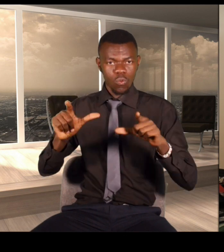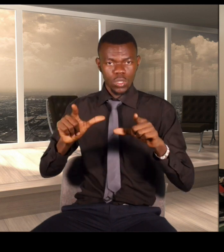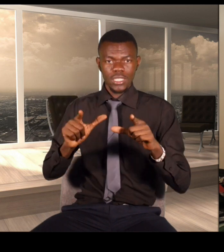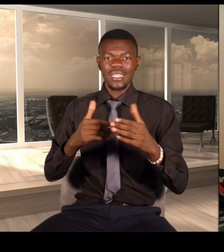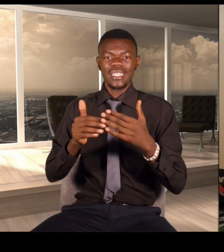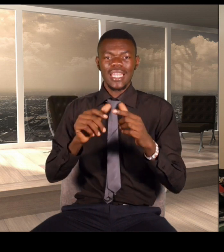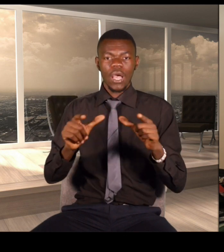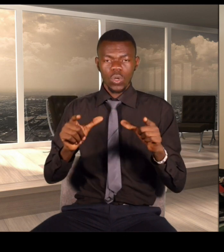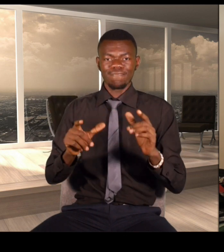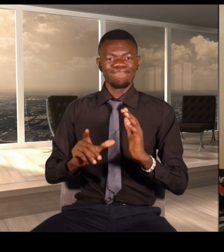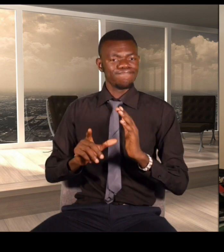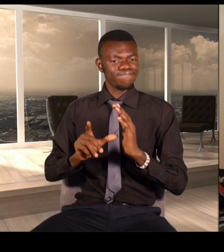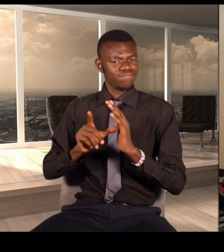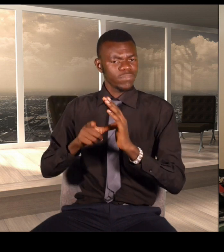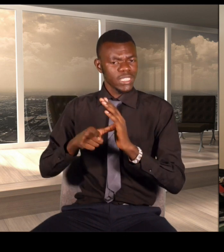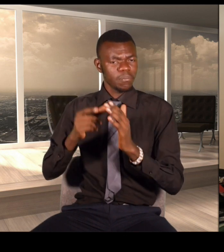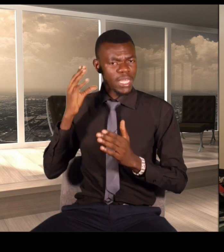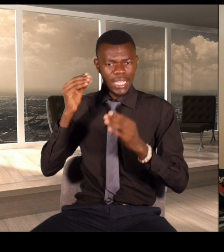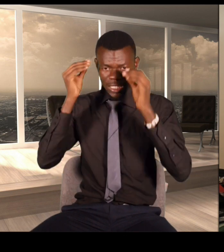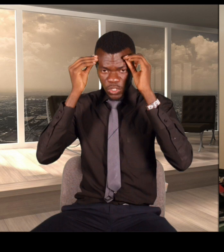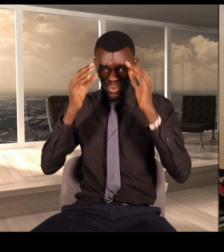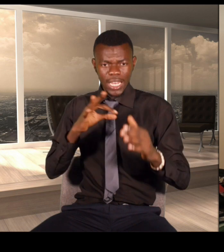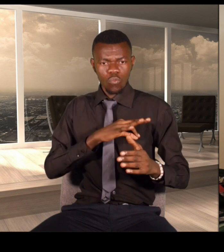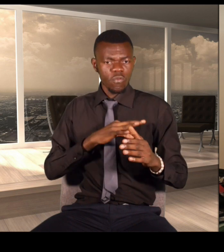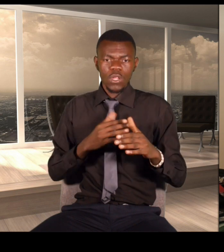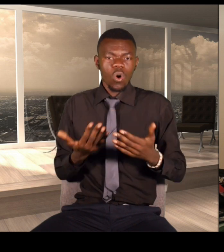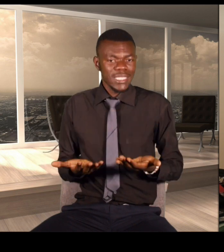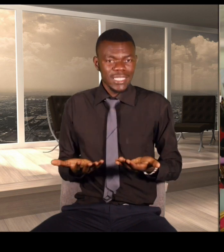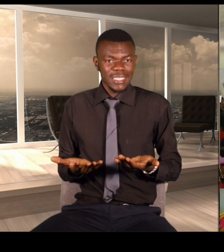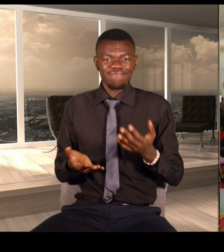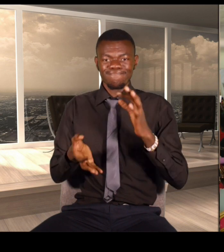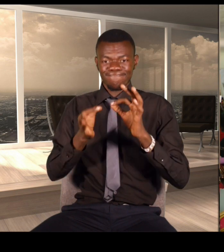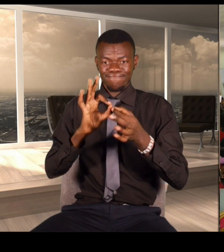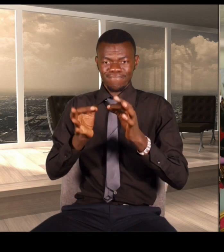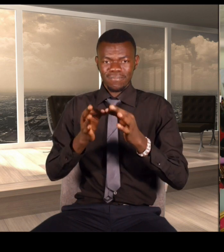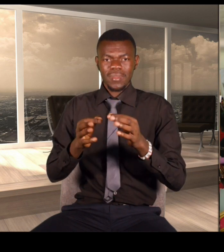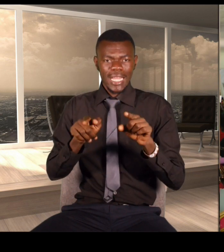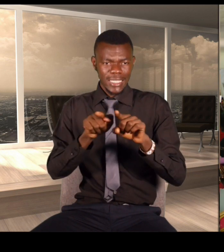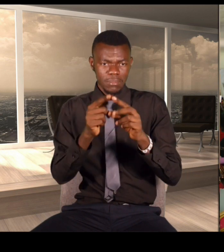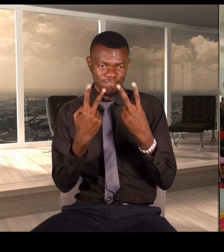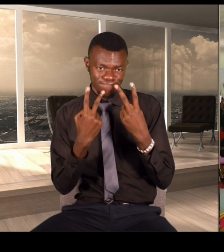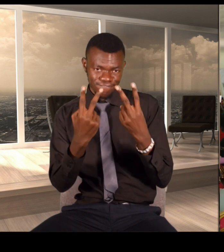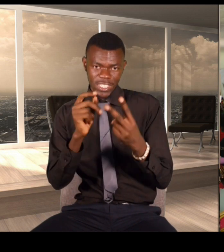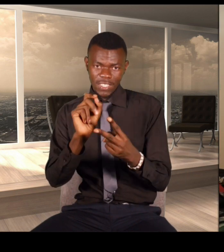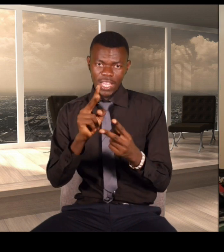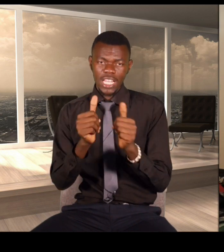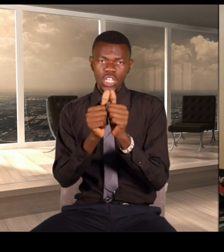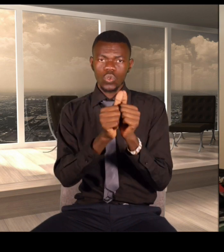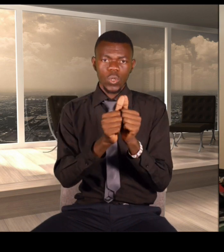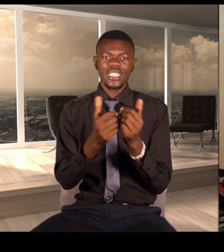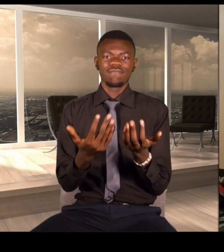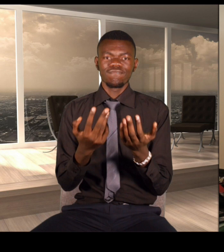language. In return, these hearing students also do interpret, like they watch the TV